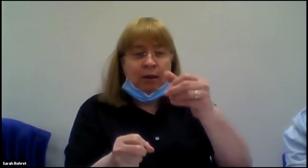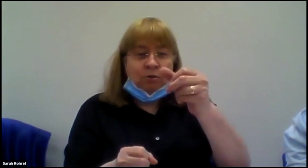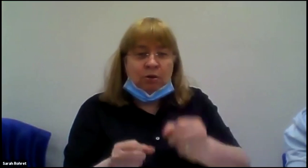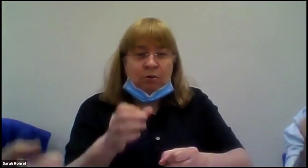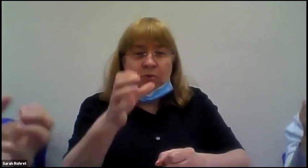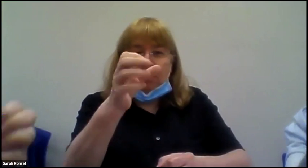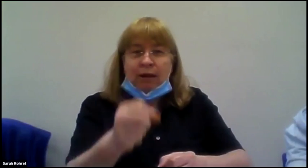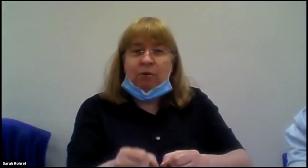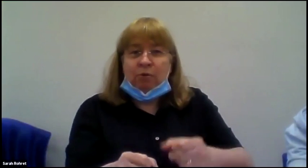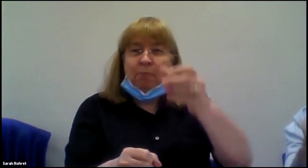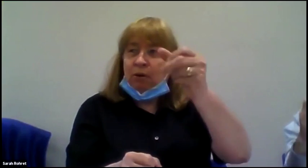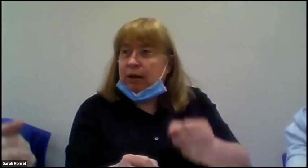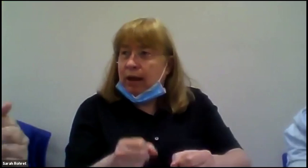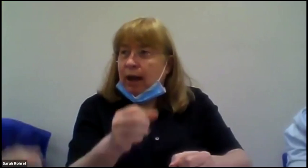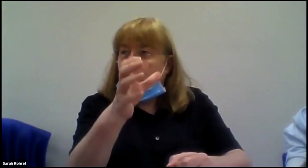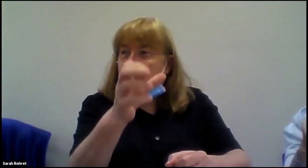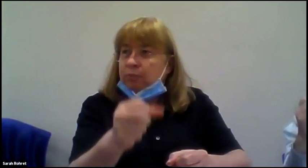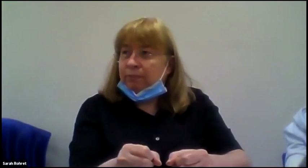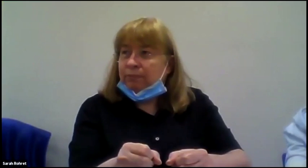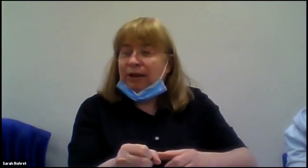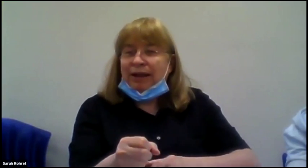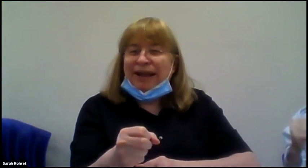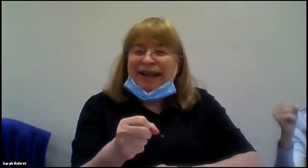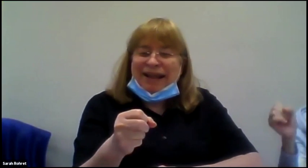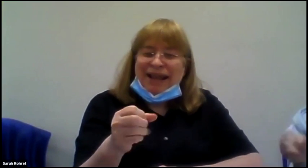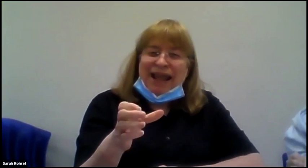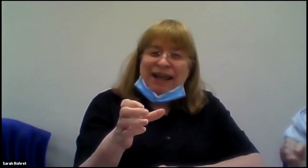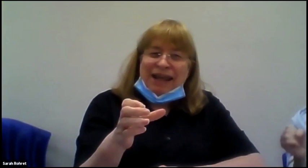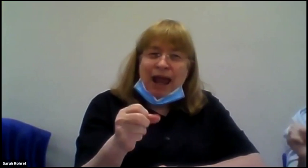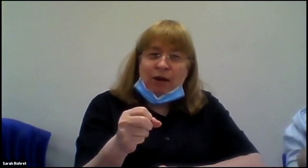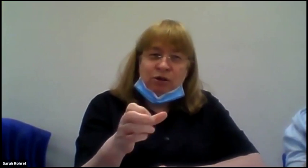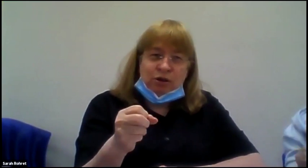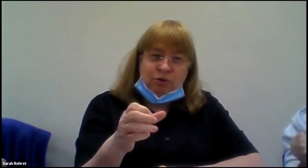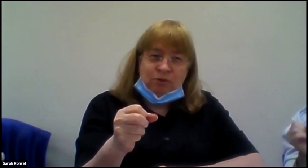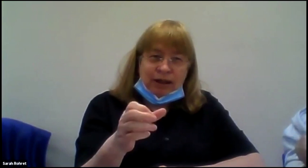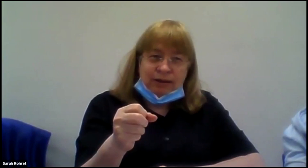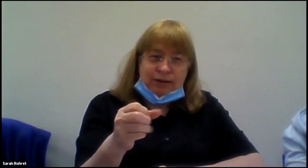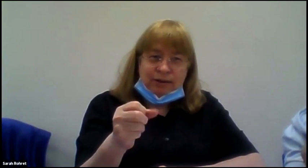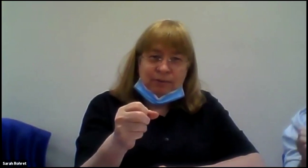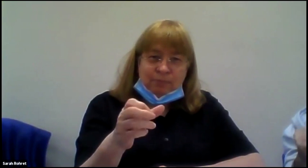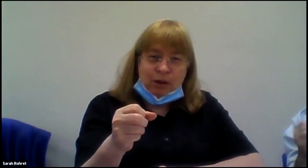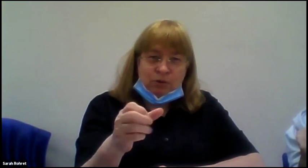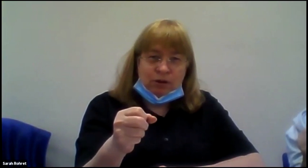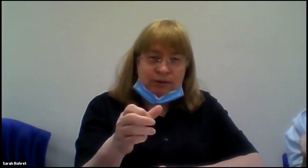used to do like you were milking a cow. Right. Now you just do milk.